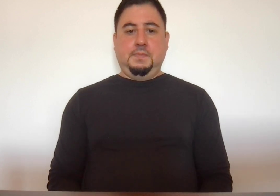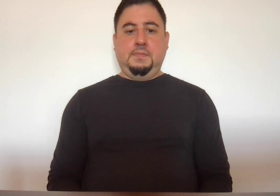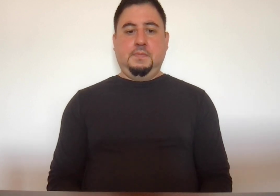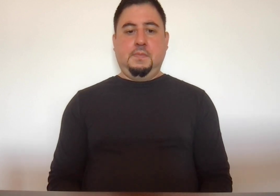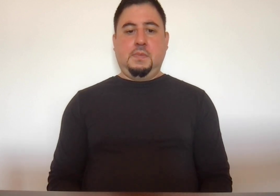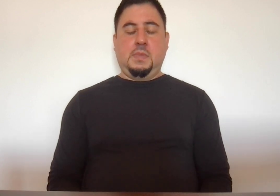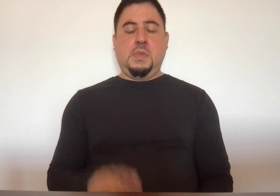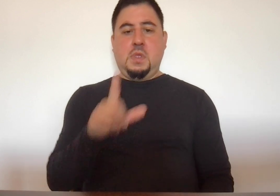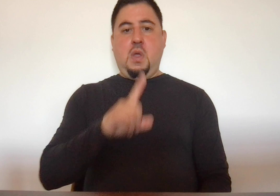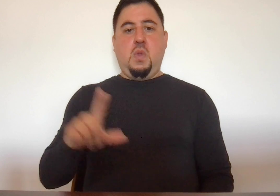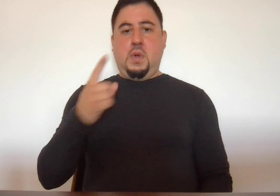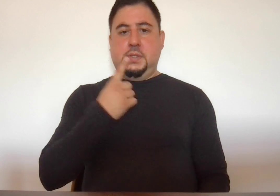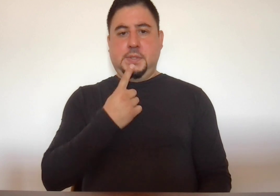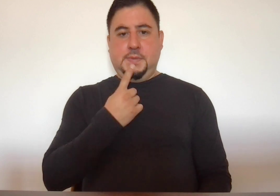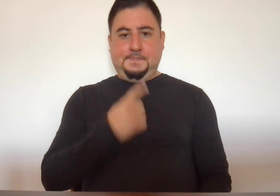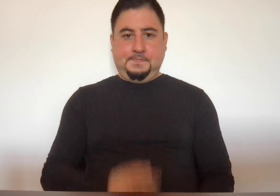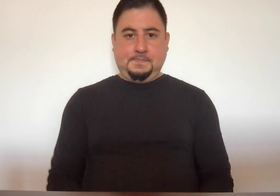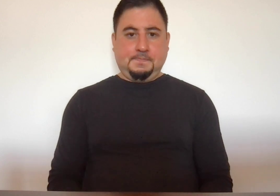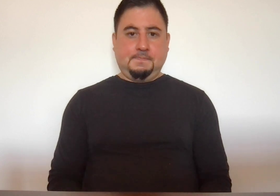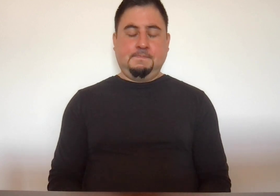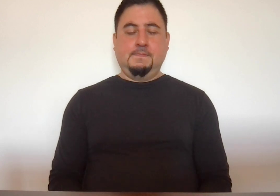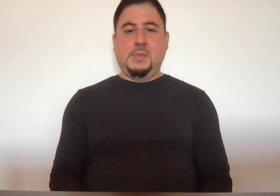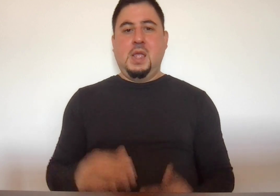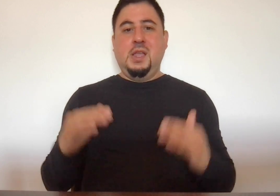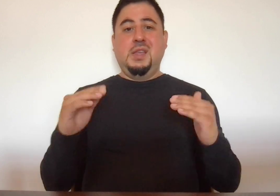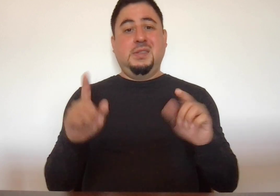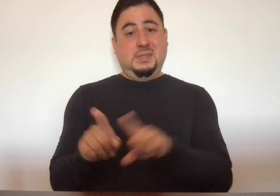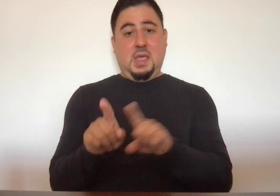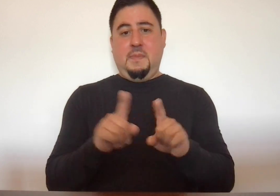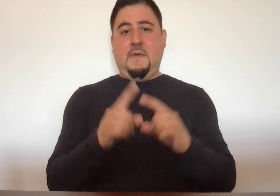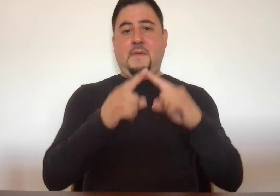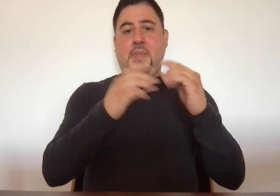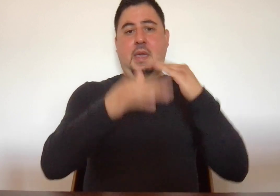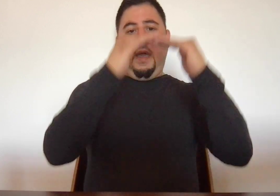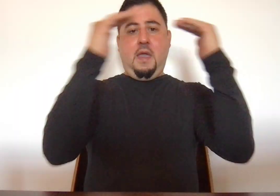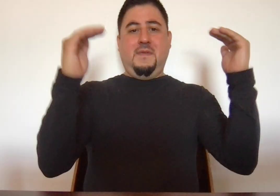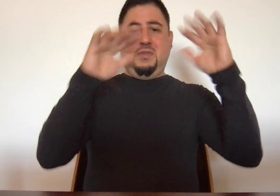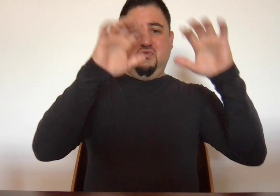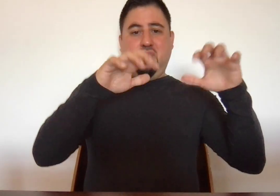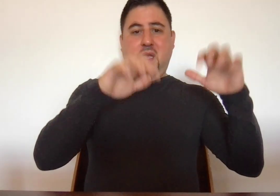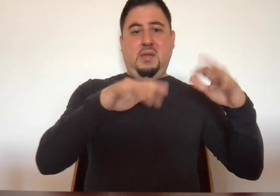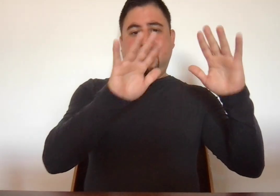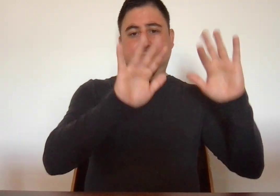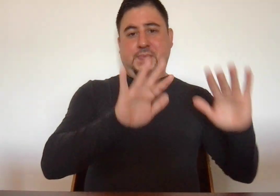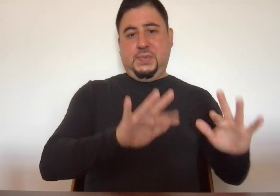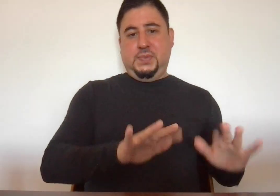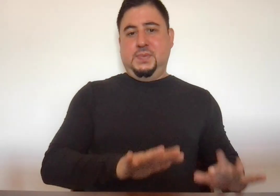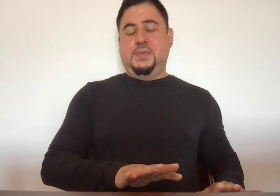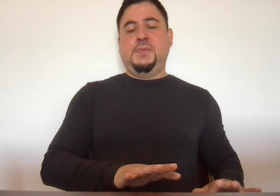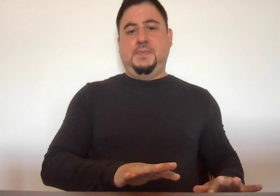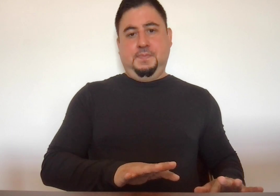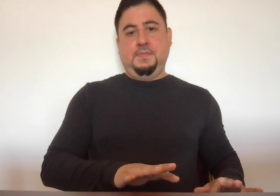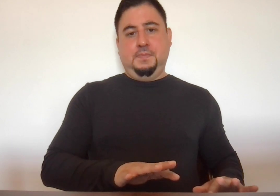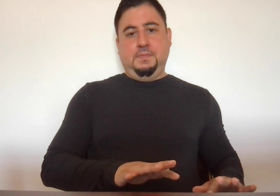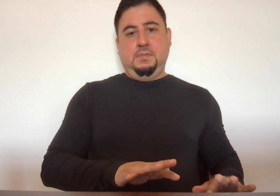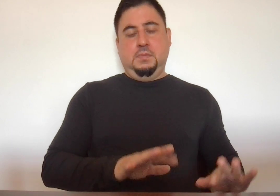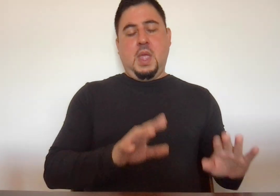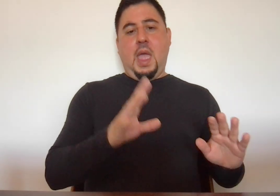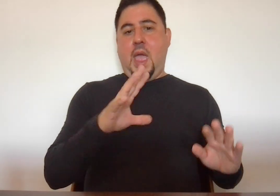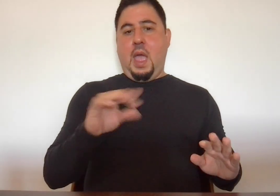Thus says the Lord, just as from the heavens the rain and snow come down, and do not return